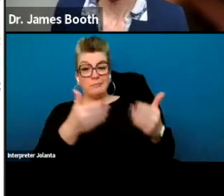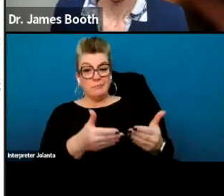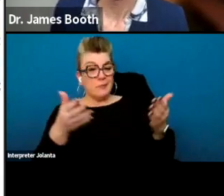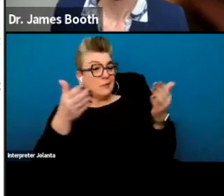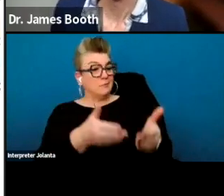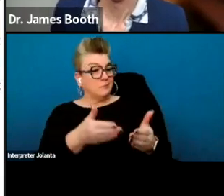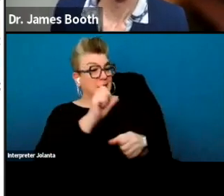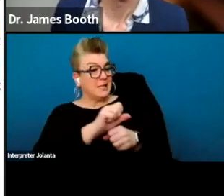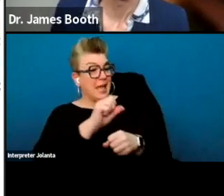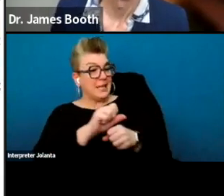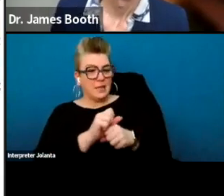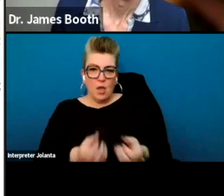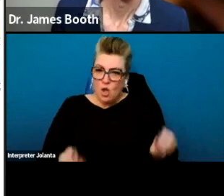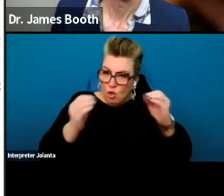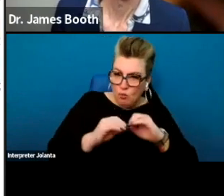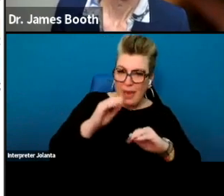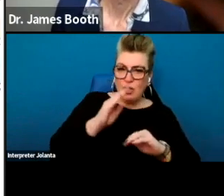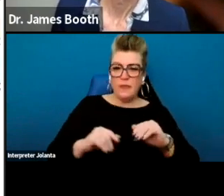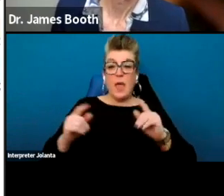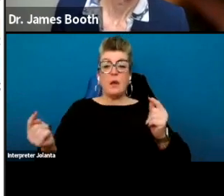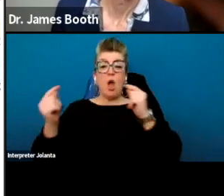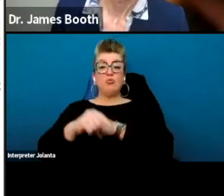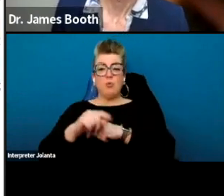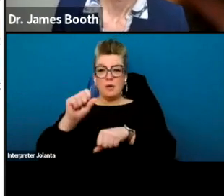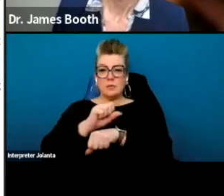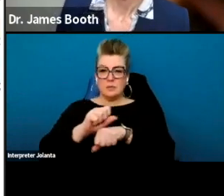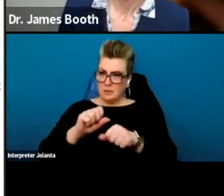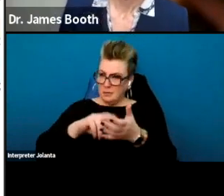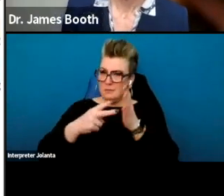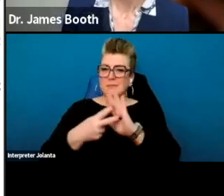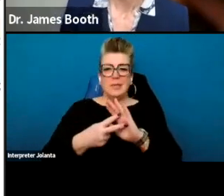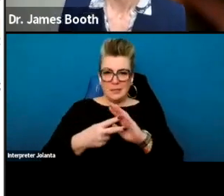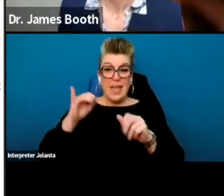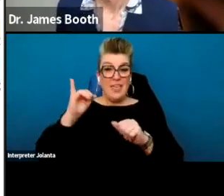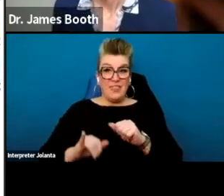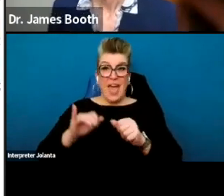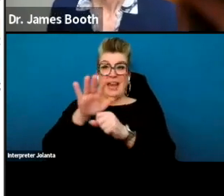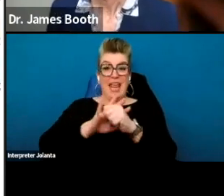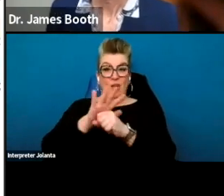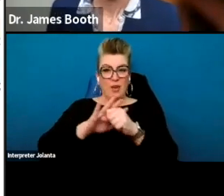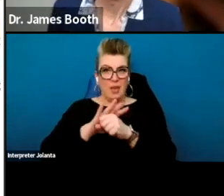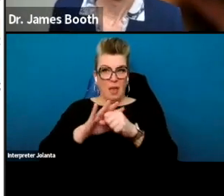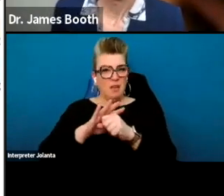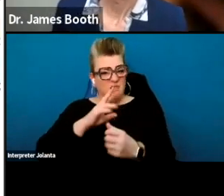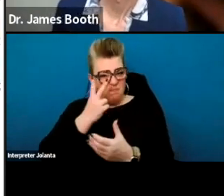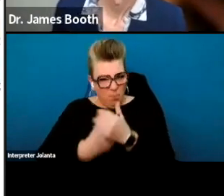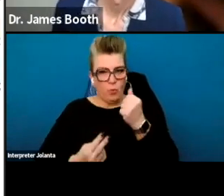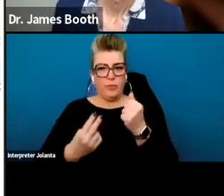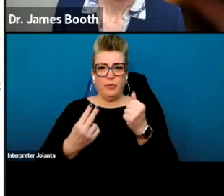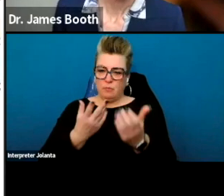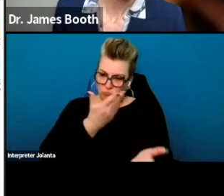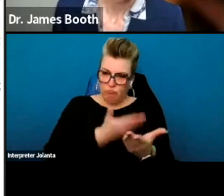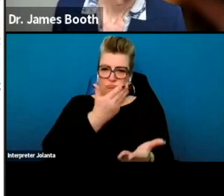the across task correlations. So this suggests that this region integrates both syntax and